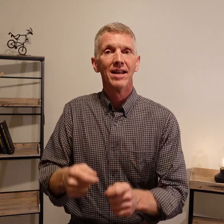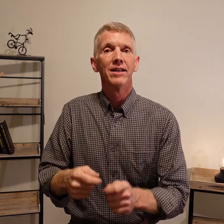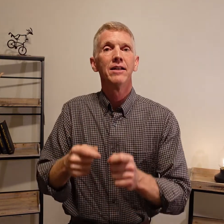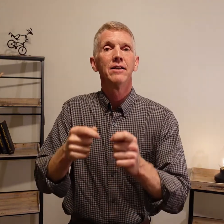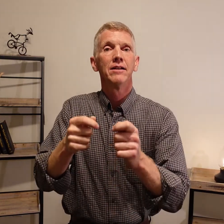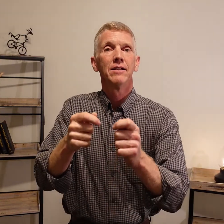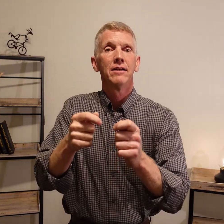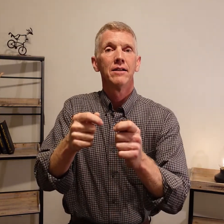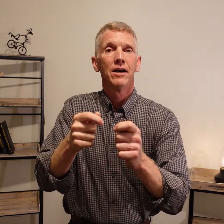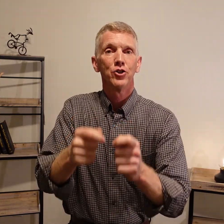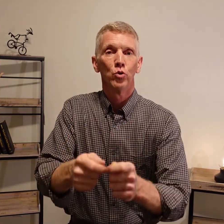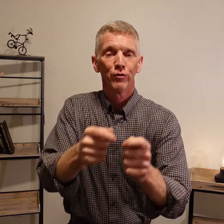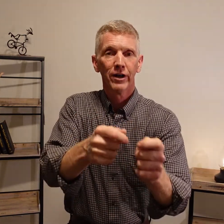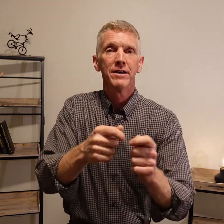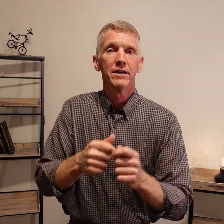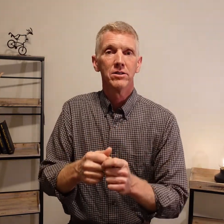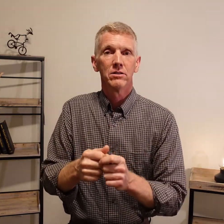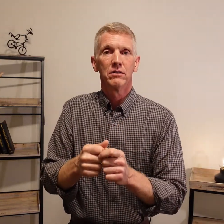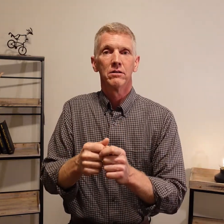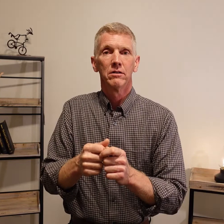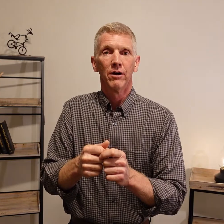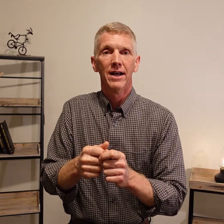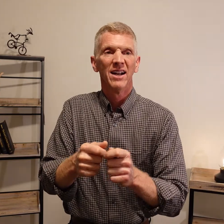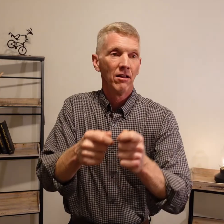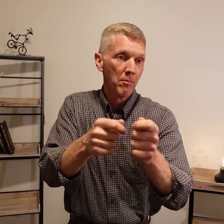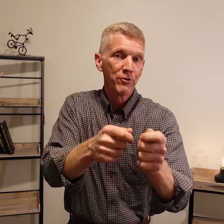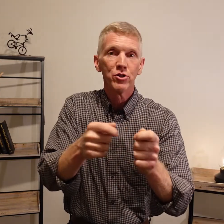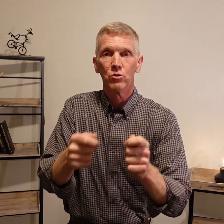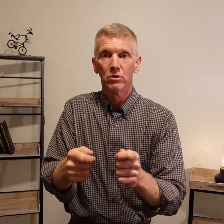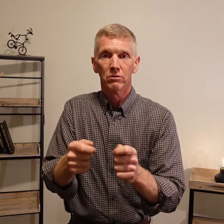attended a school for hearing kids, right? An elementary school, right?